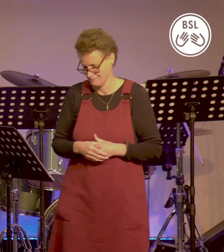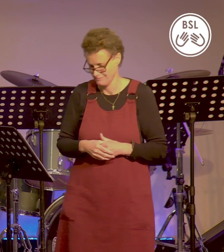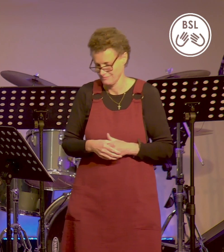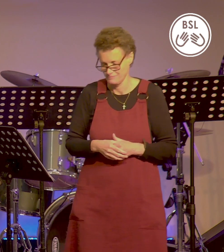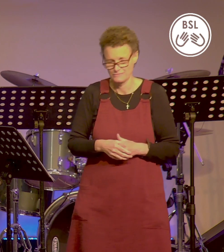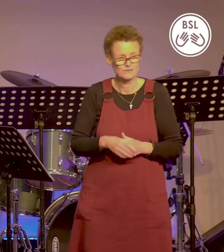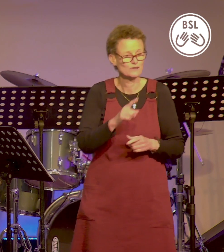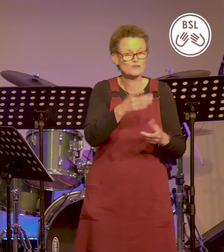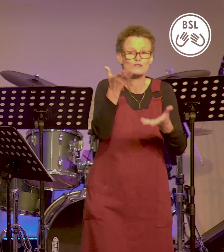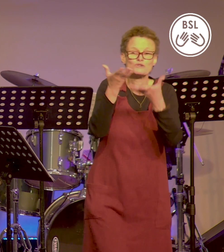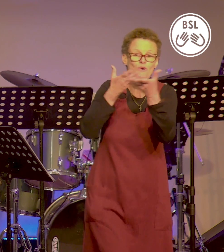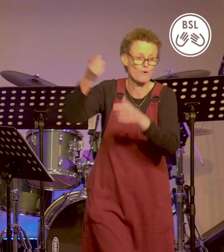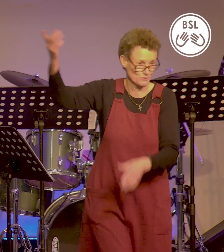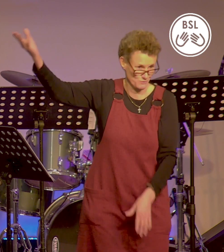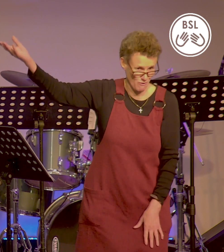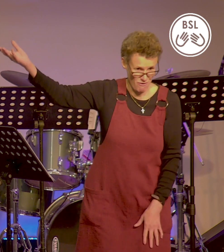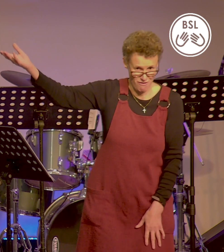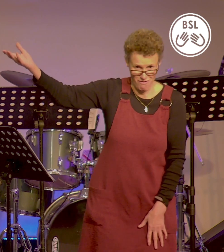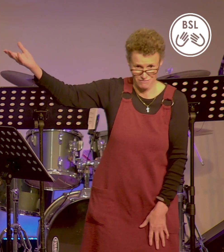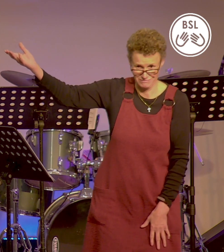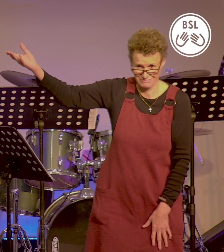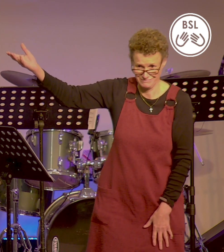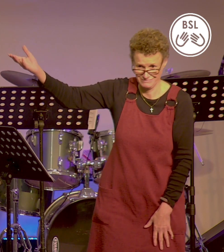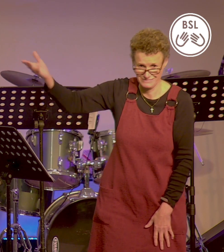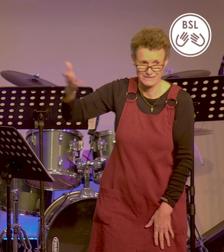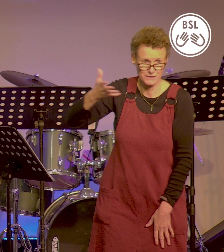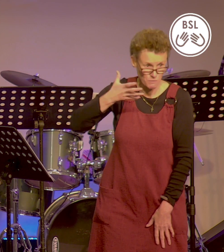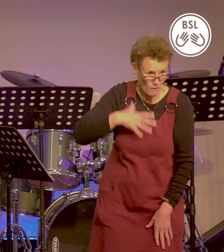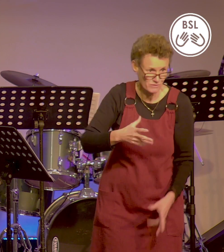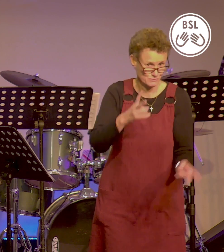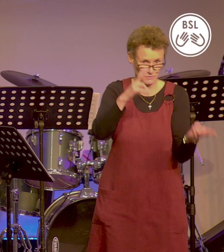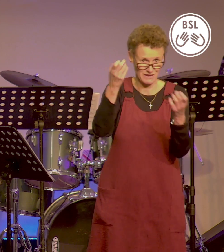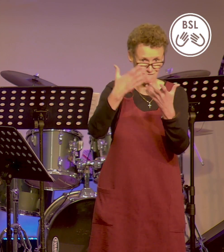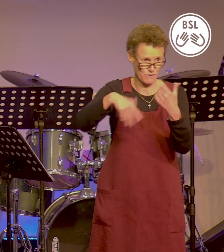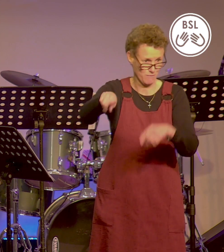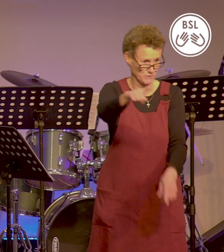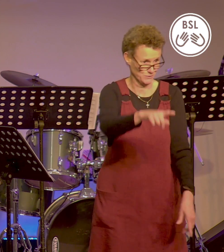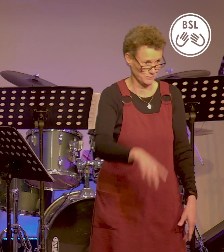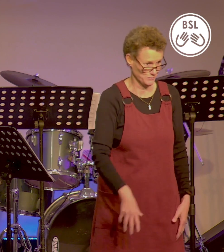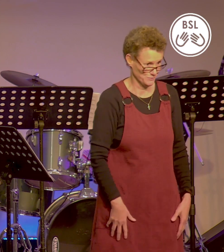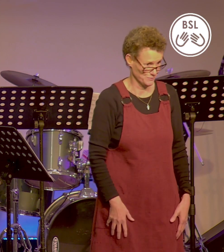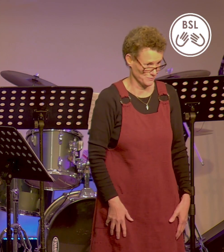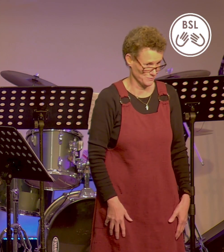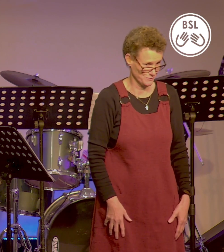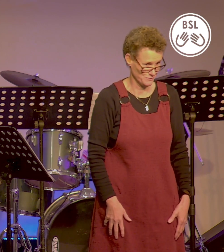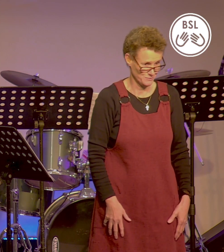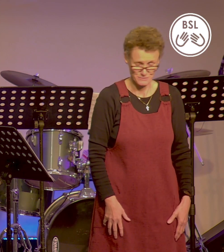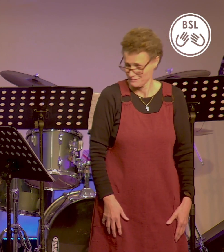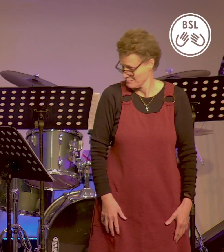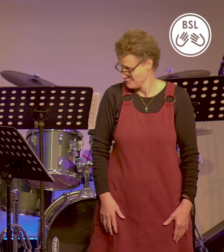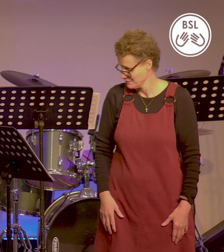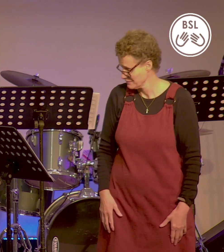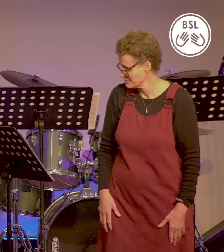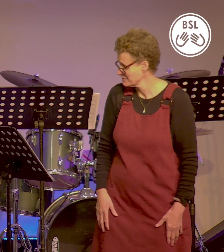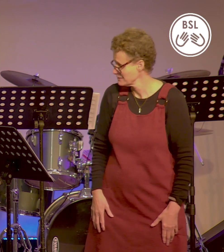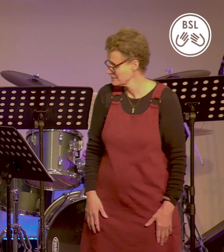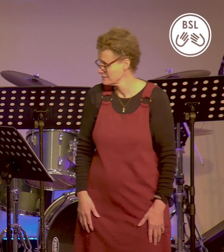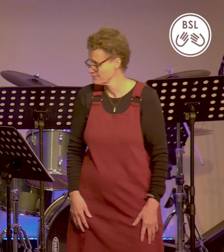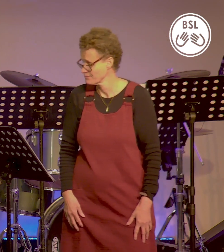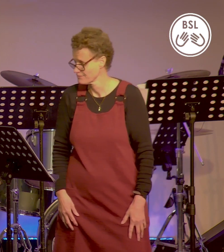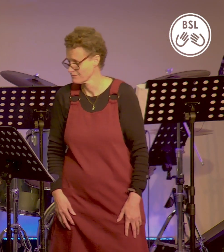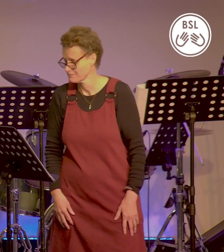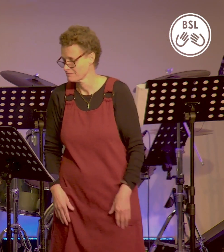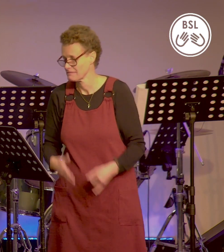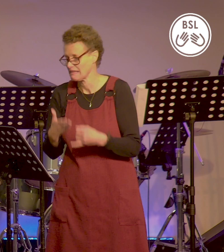petition, with thanksgiving, present your requests to God. He wants to be there for you.